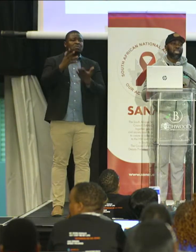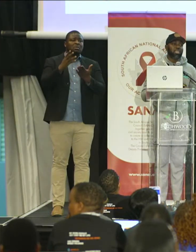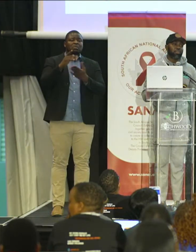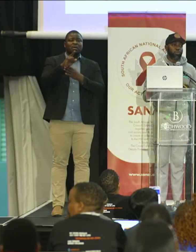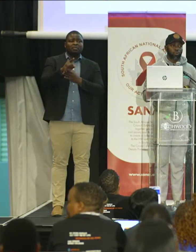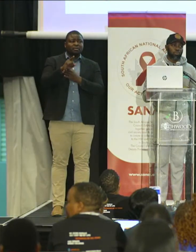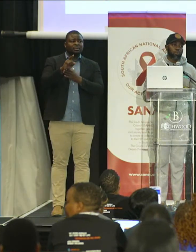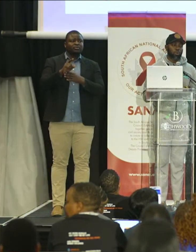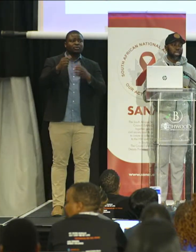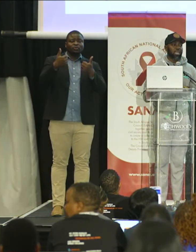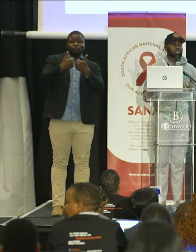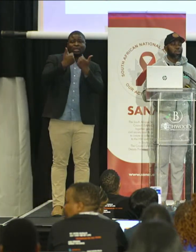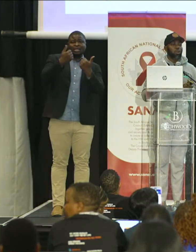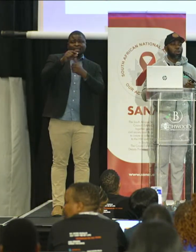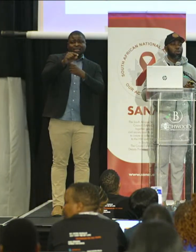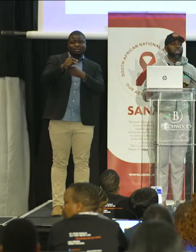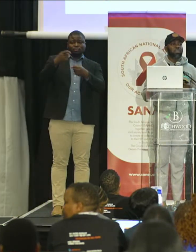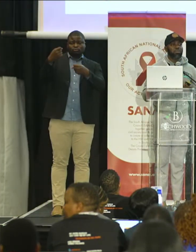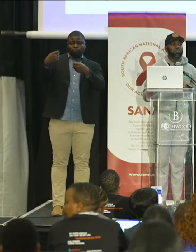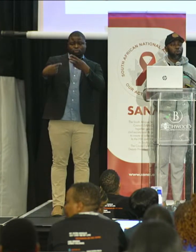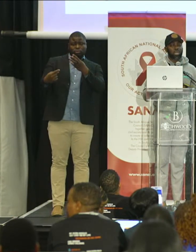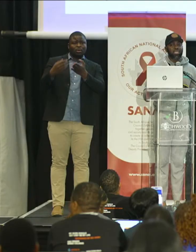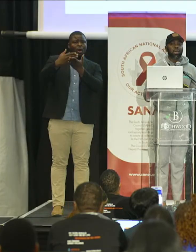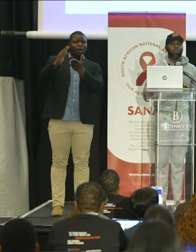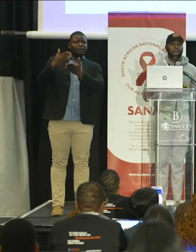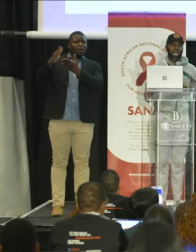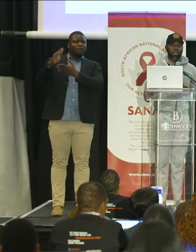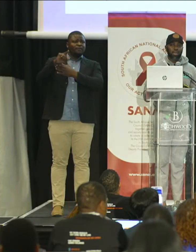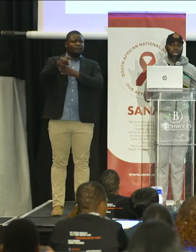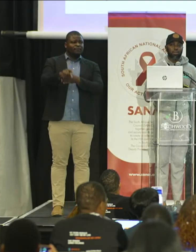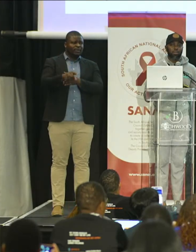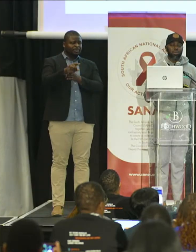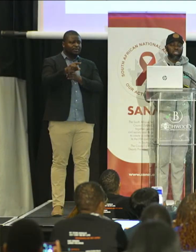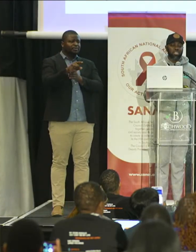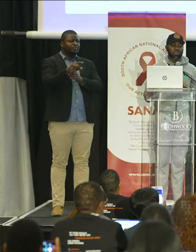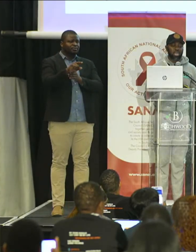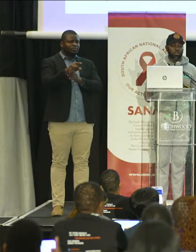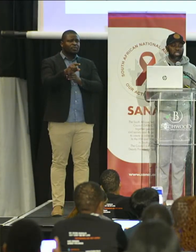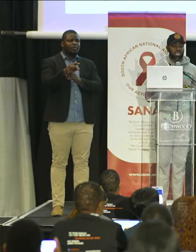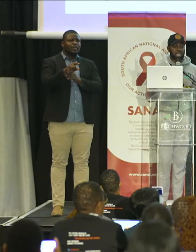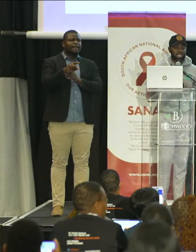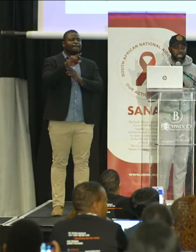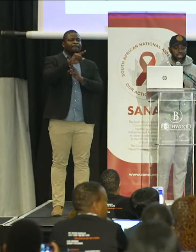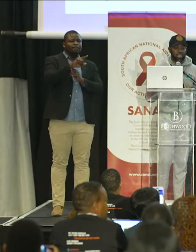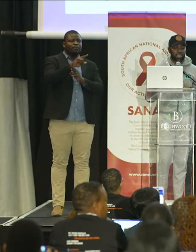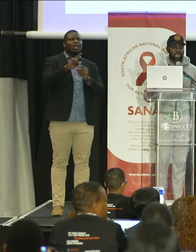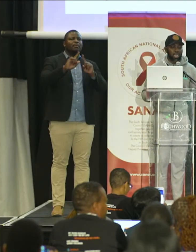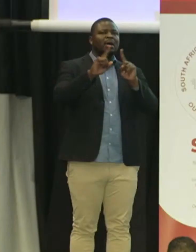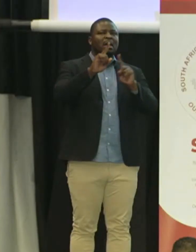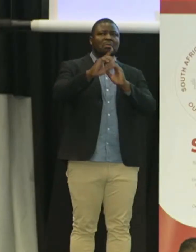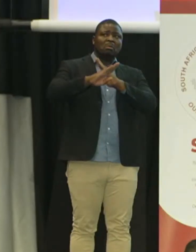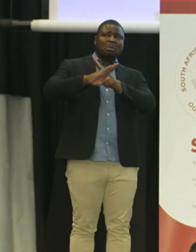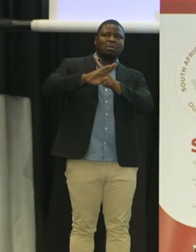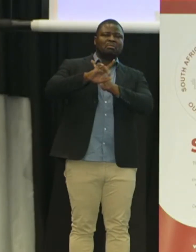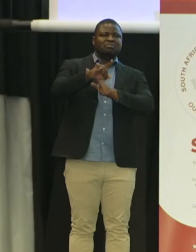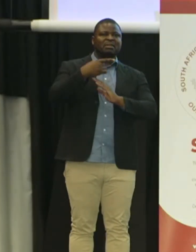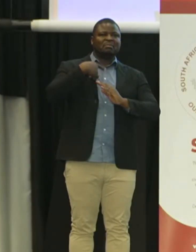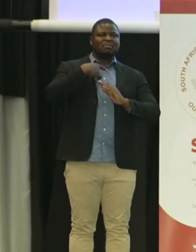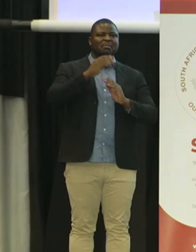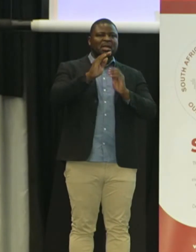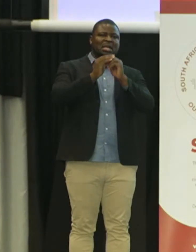being given blue folders, or being given folders that mark perceived gender identity, and to ensure